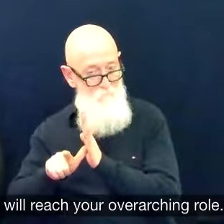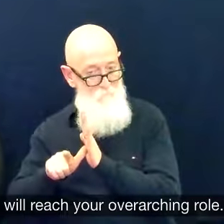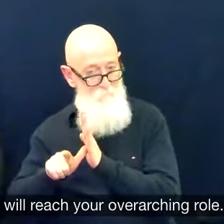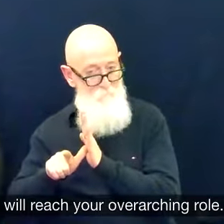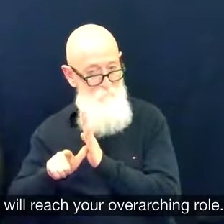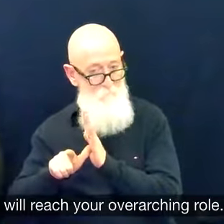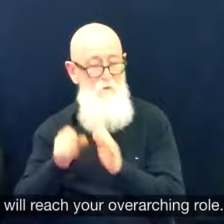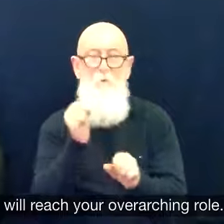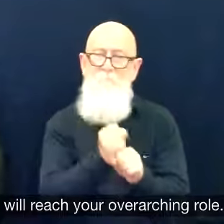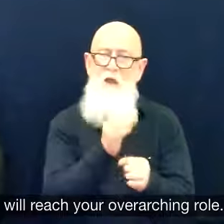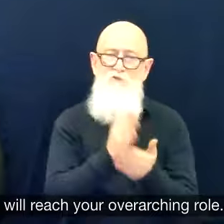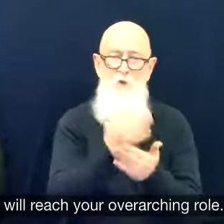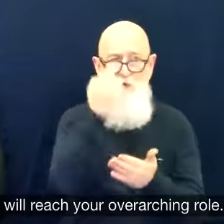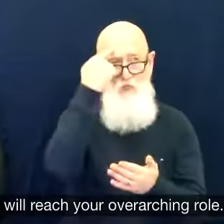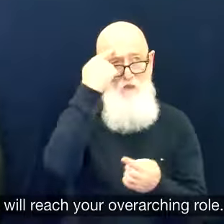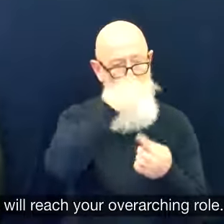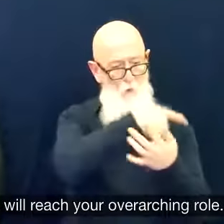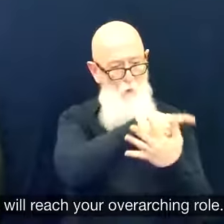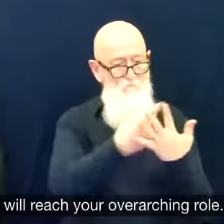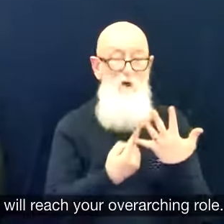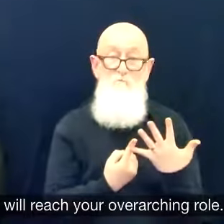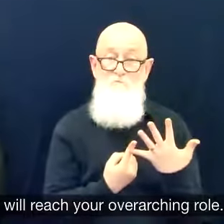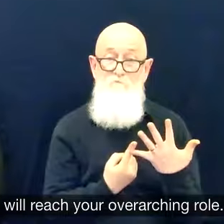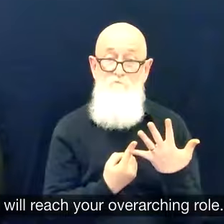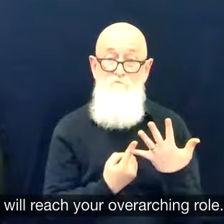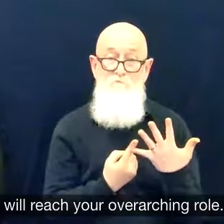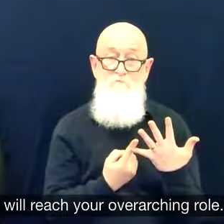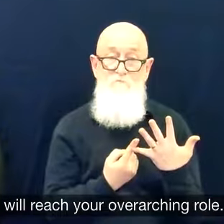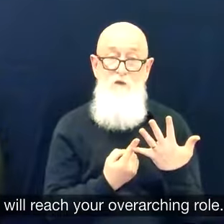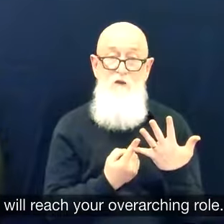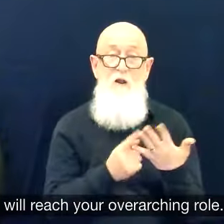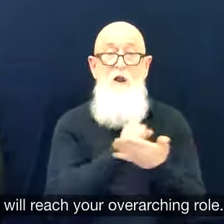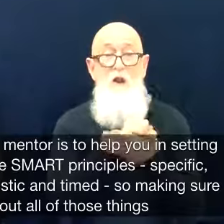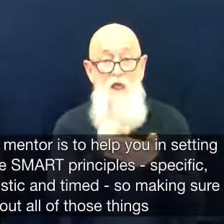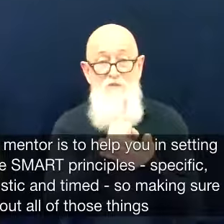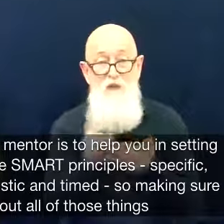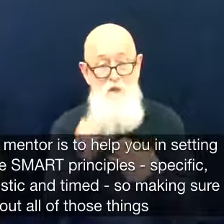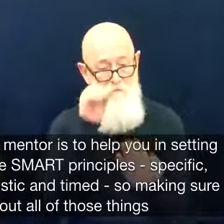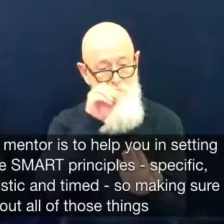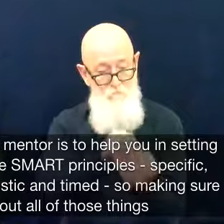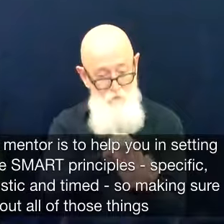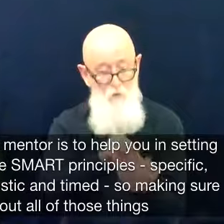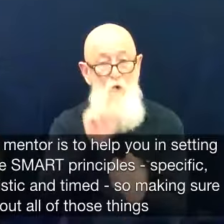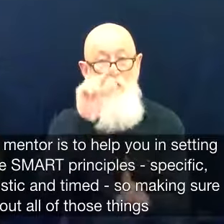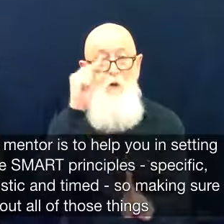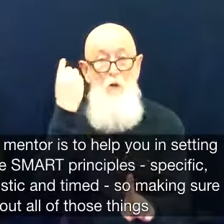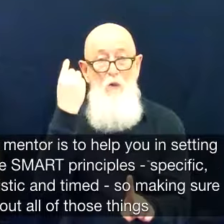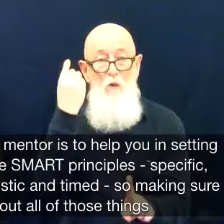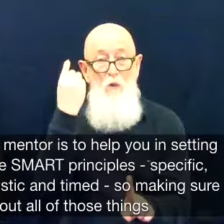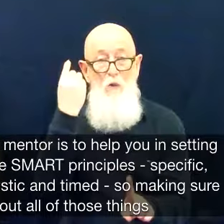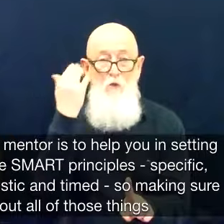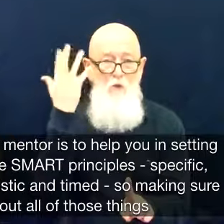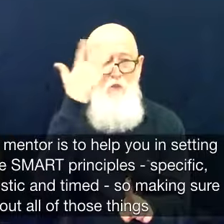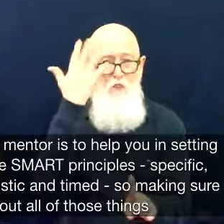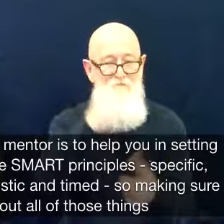So making sure you're thinking about all of those things when you go to put your goal and your plan into the development plan that David has